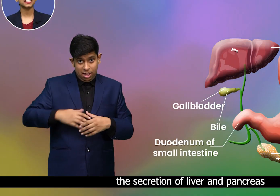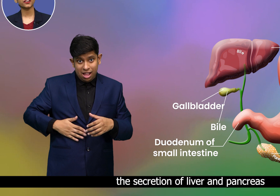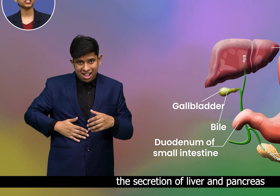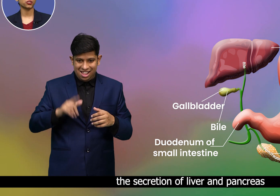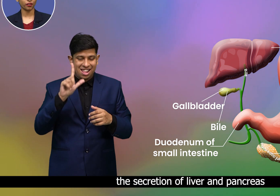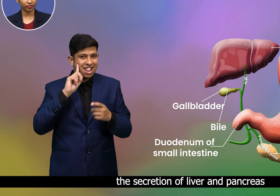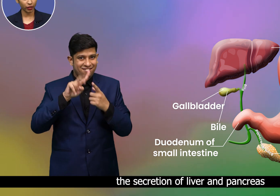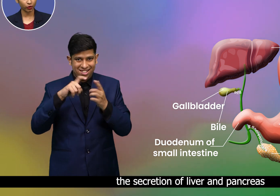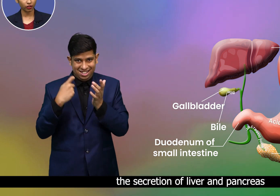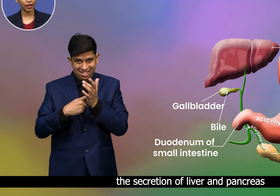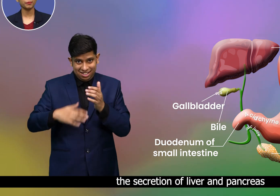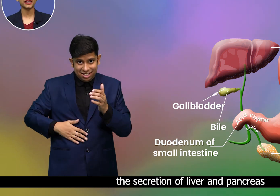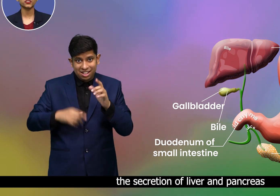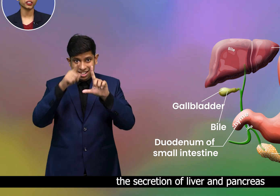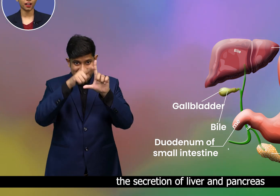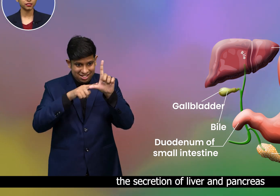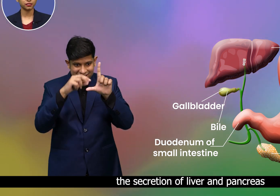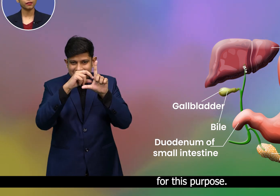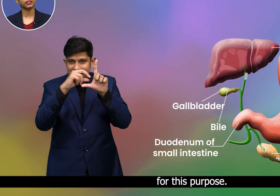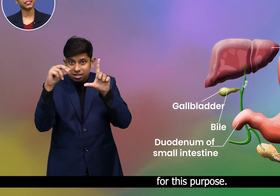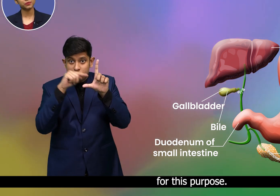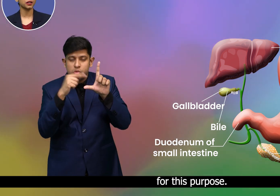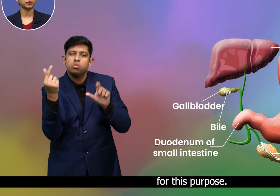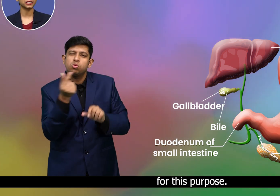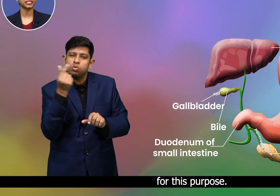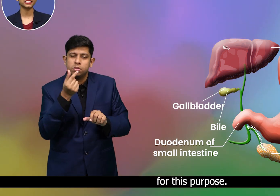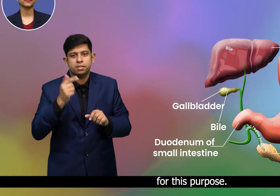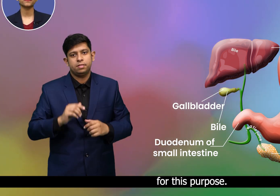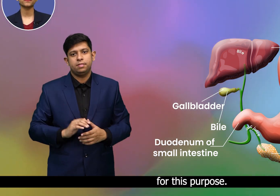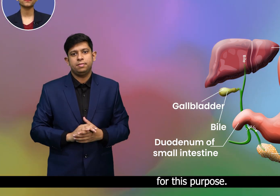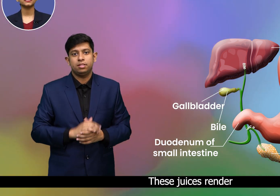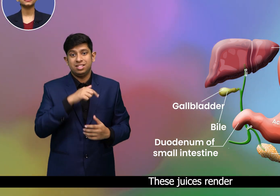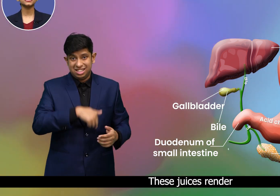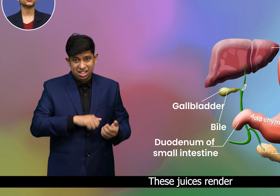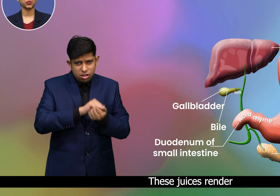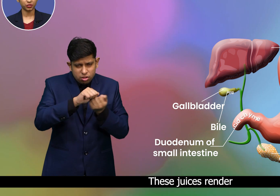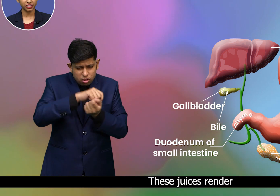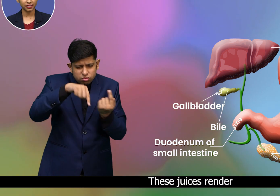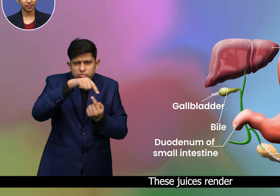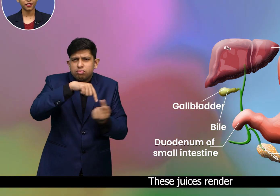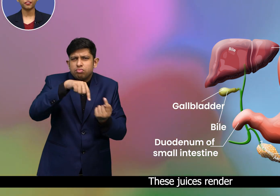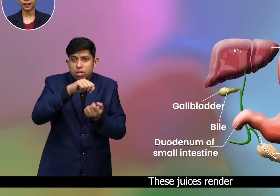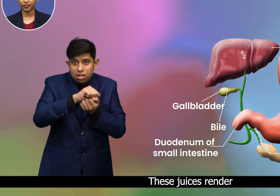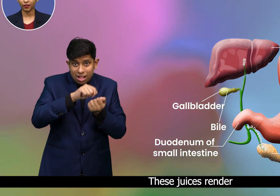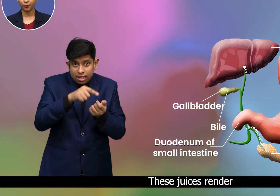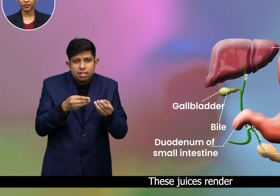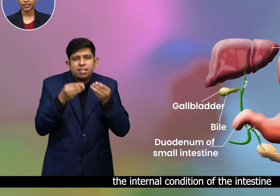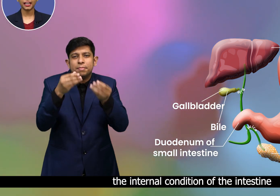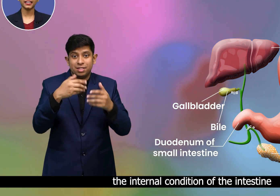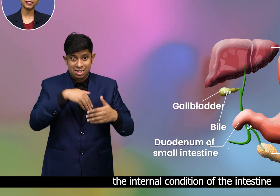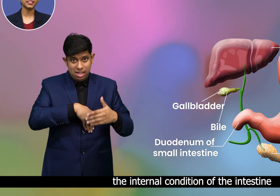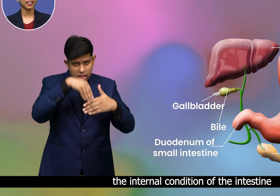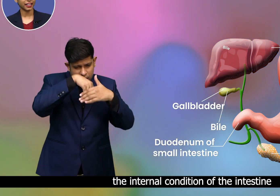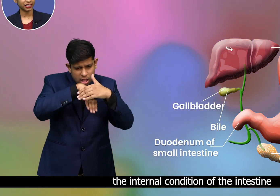the secretion of liver and pancreas for this purpose. These juices render